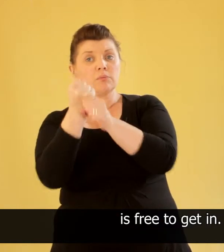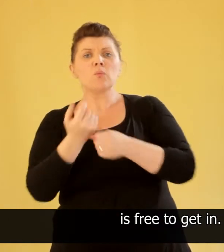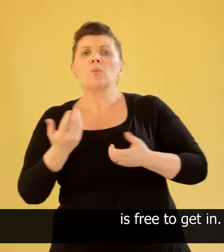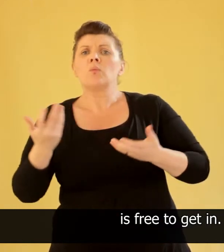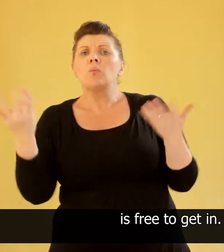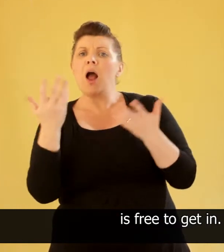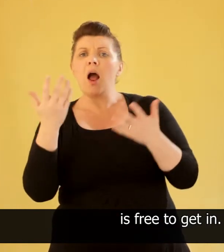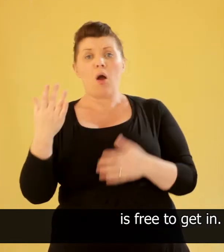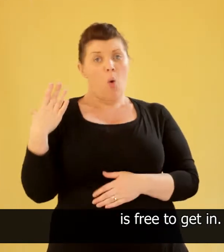is free to get in.